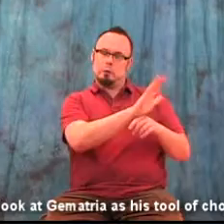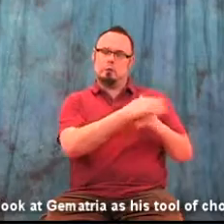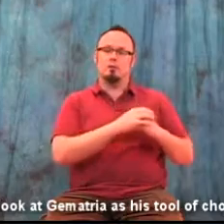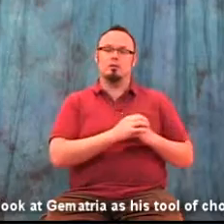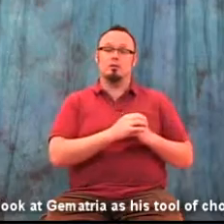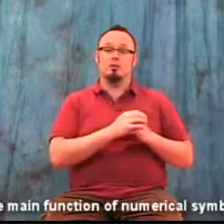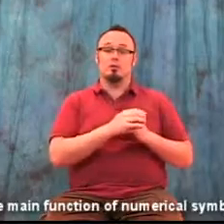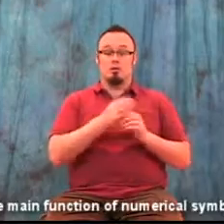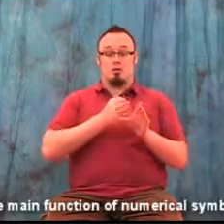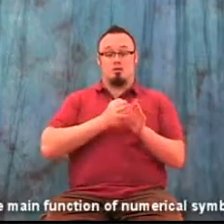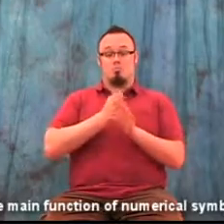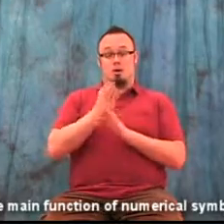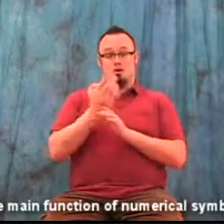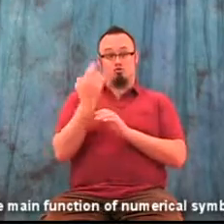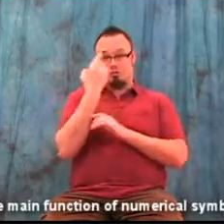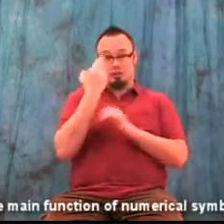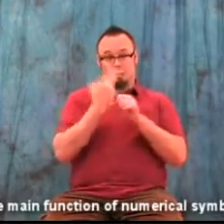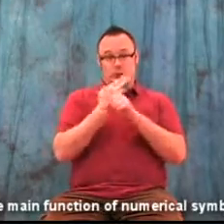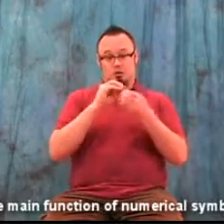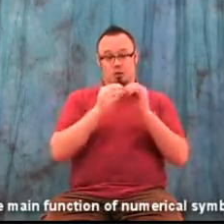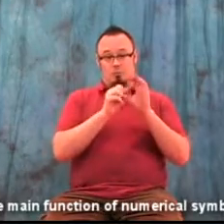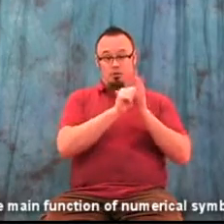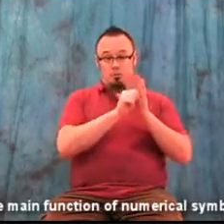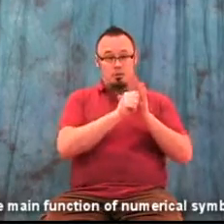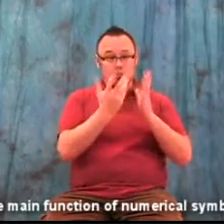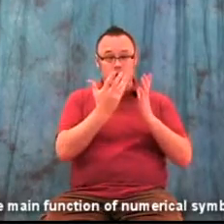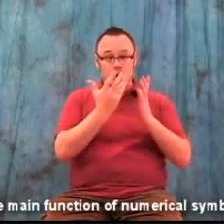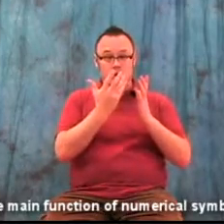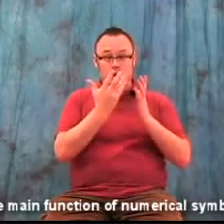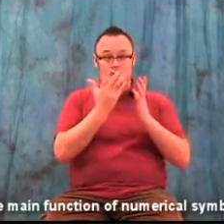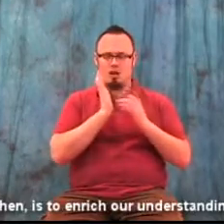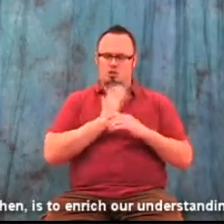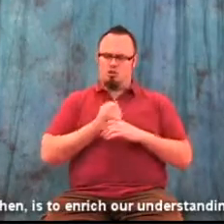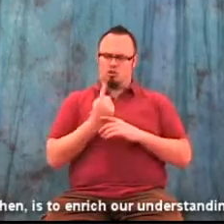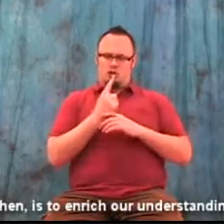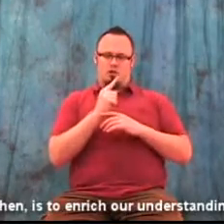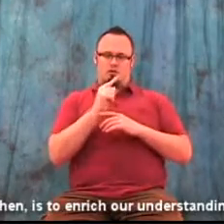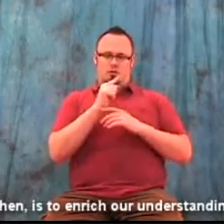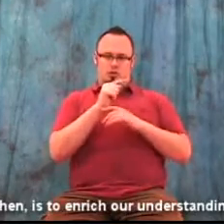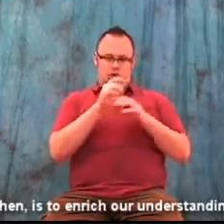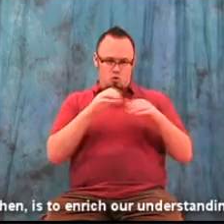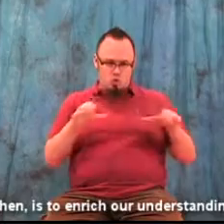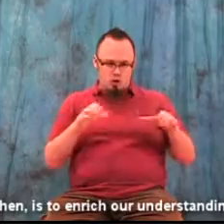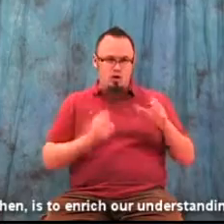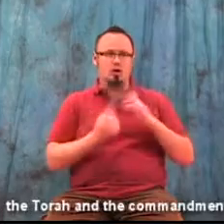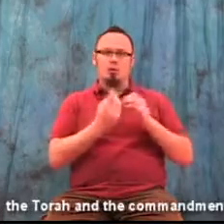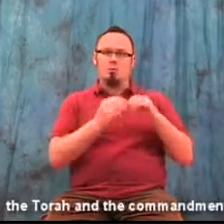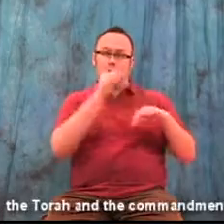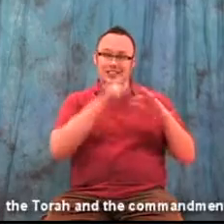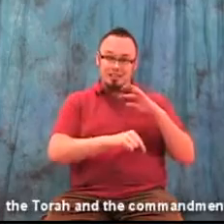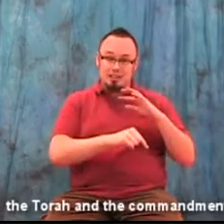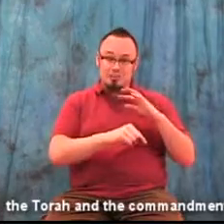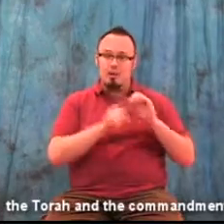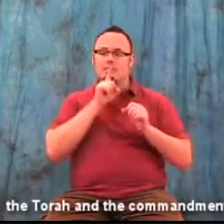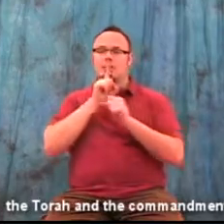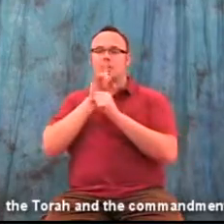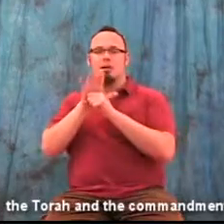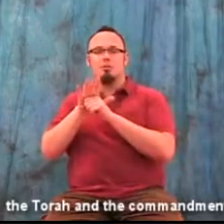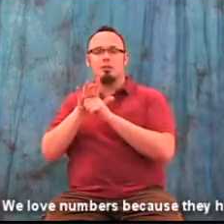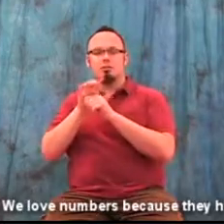The main function of numerical symbolism, then, is to enrich our understanding of the Torah and the commandments. We love numbers because